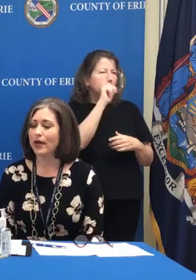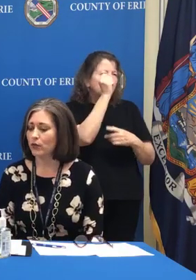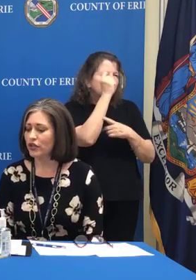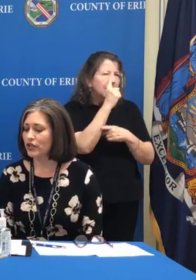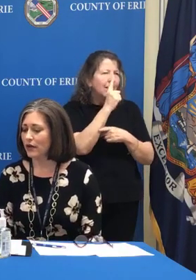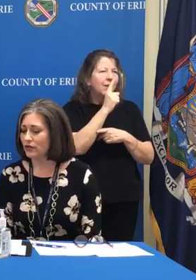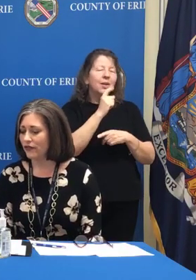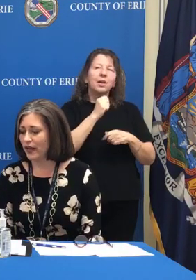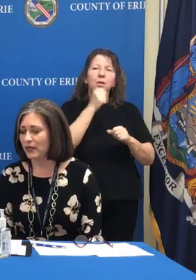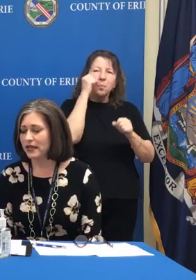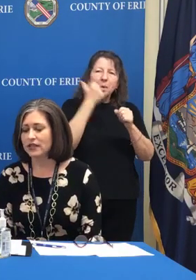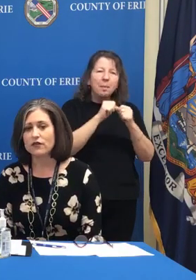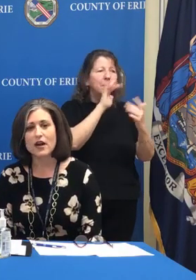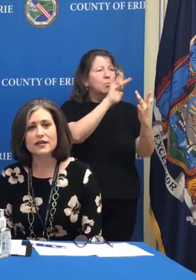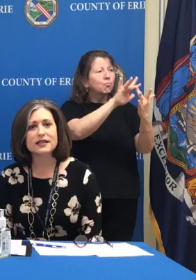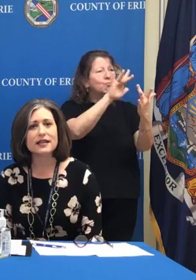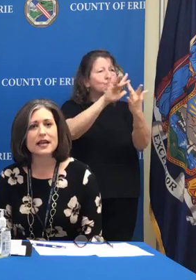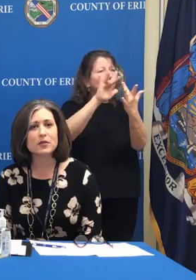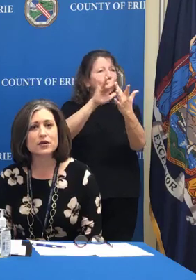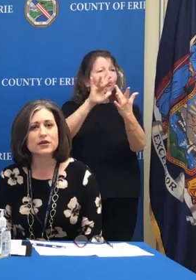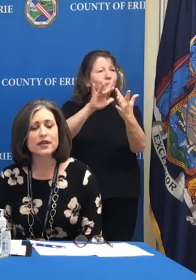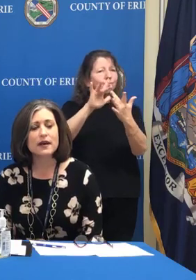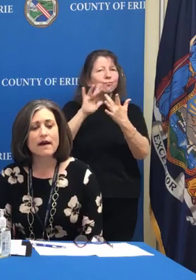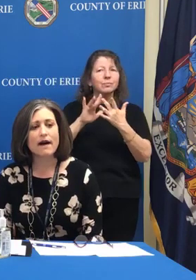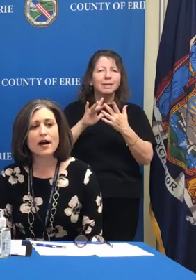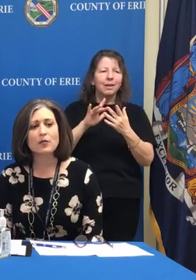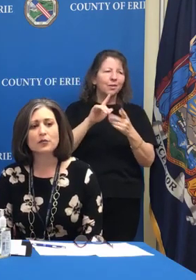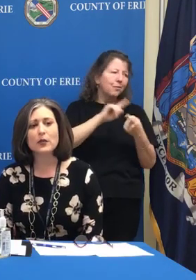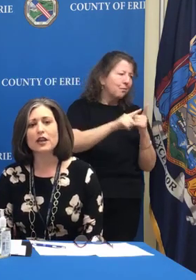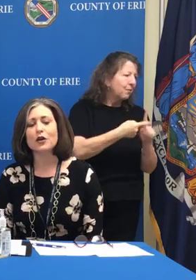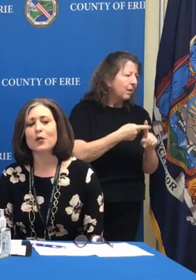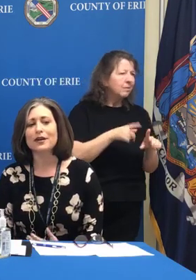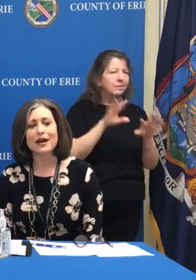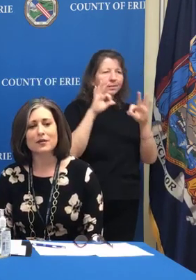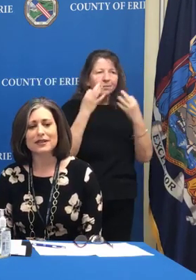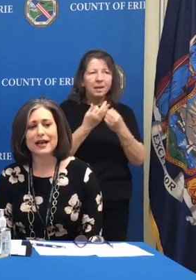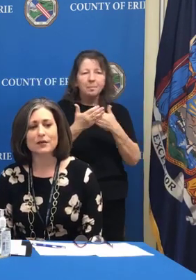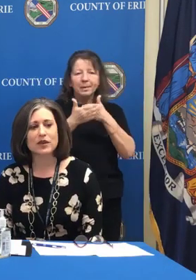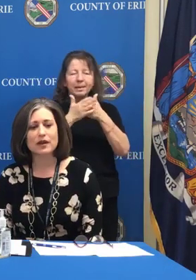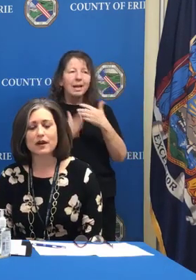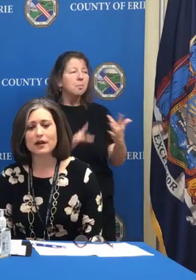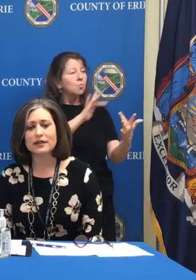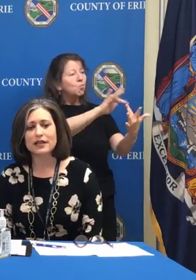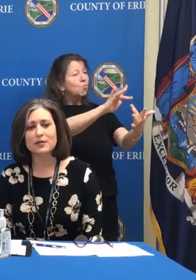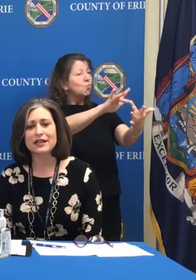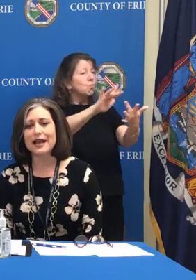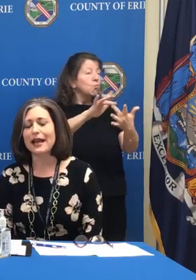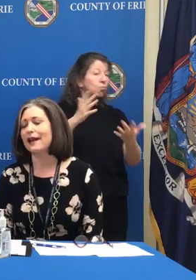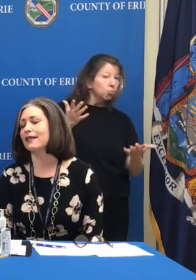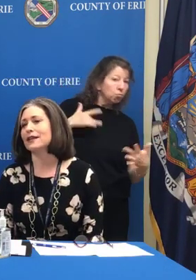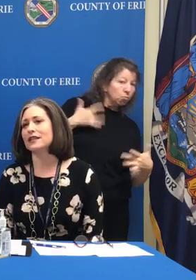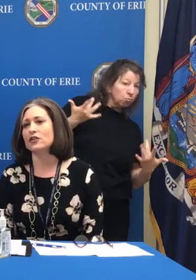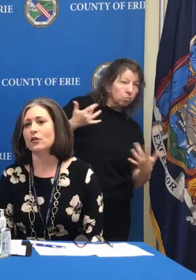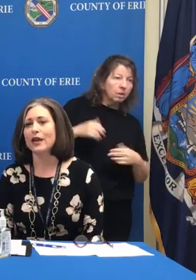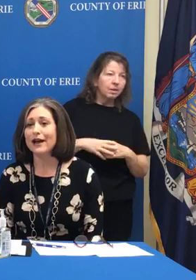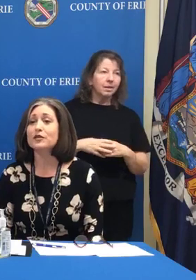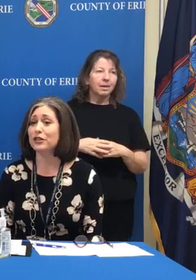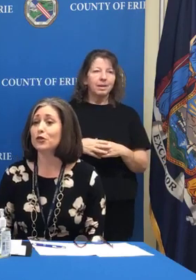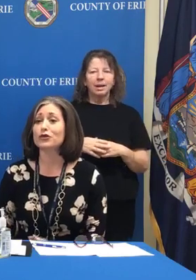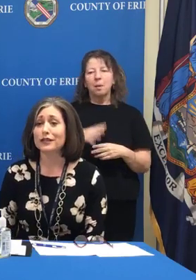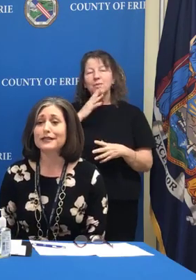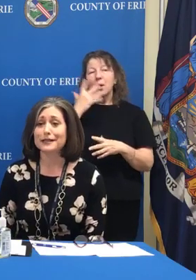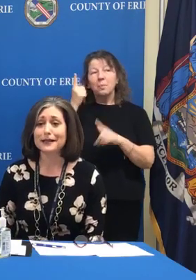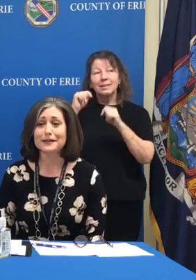keep going, reaching out to families and friends and neighbors. I was on with a team today, and they said, we have